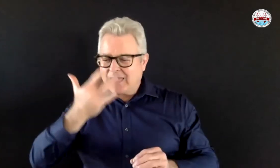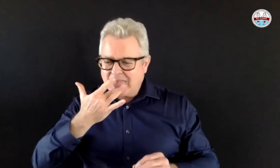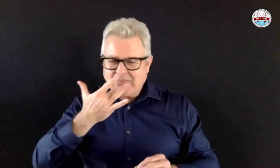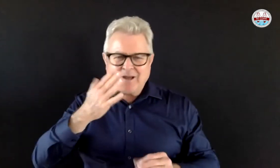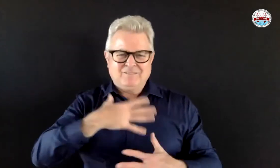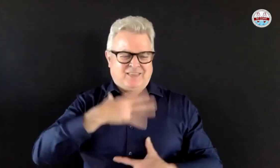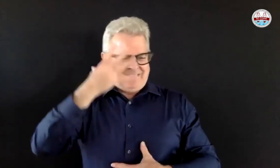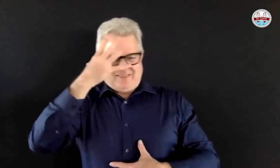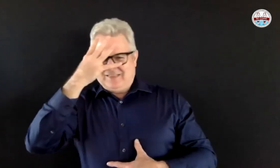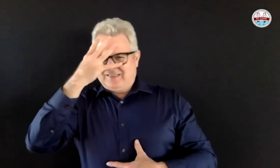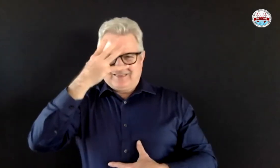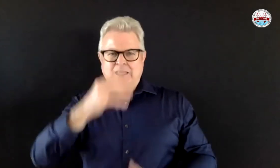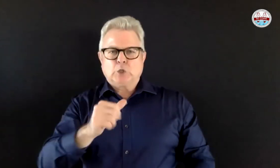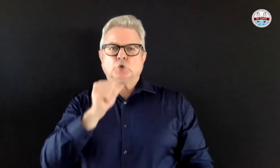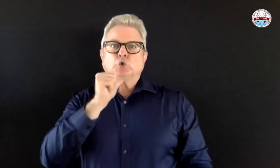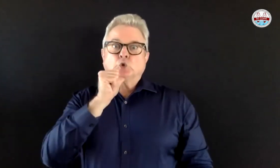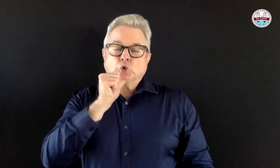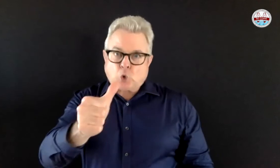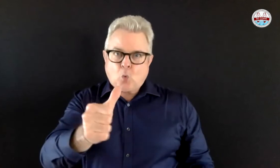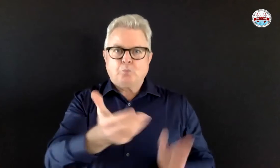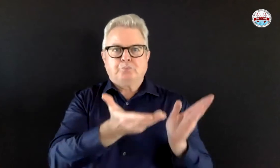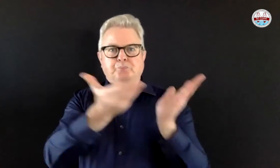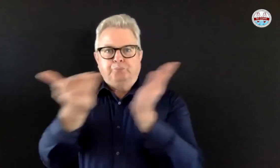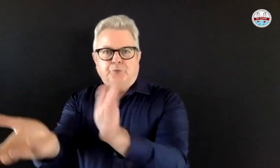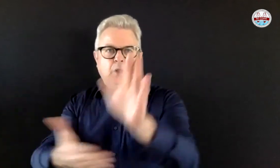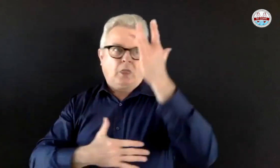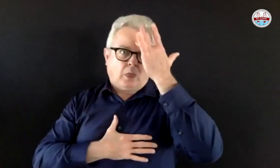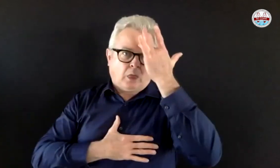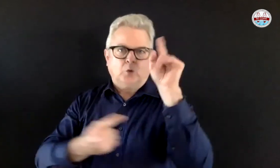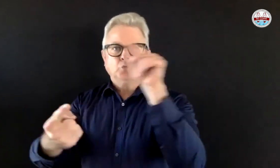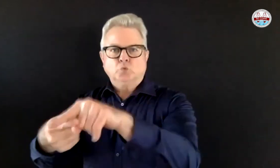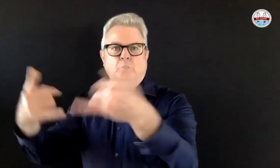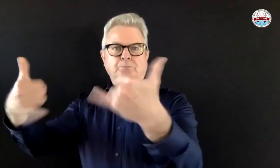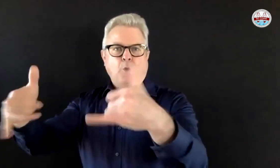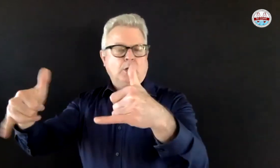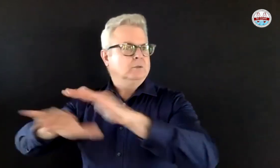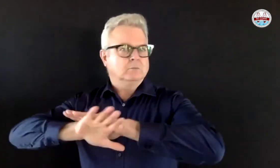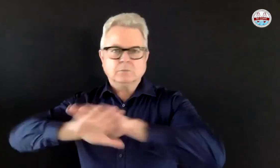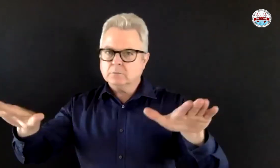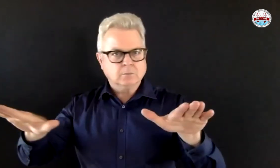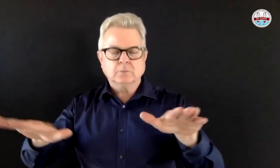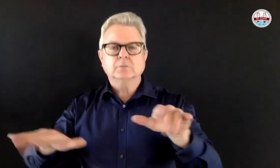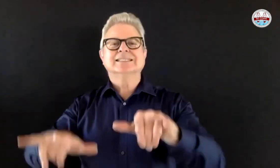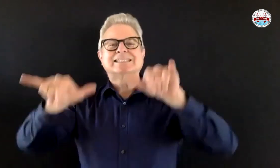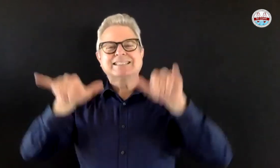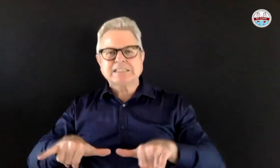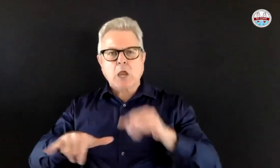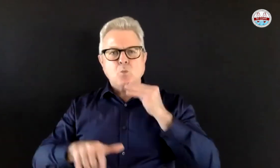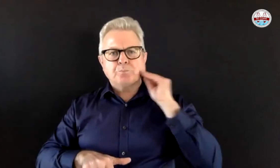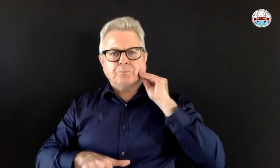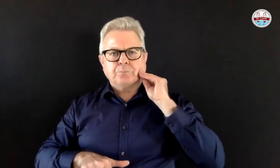as a cough, sense of loss of smell or taste, do not bring